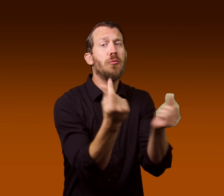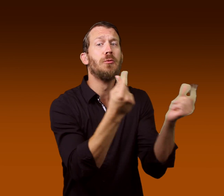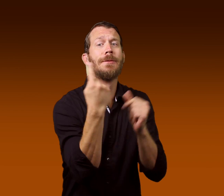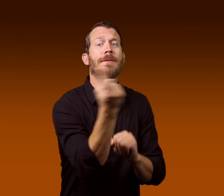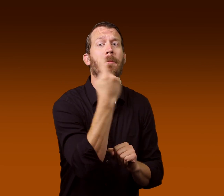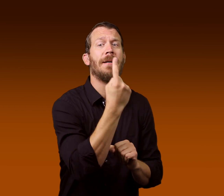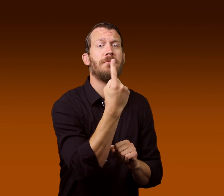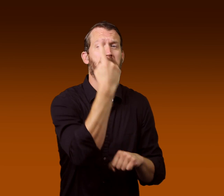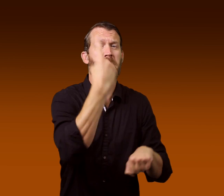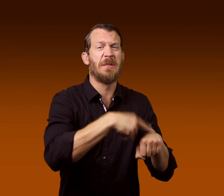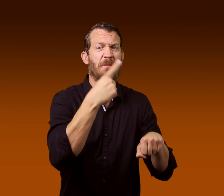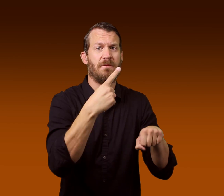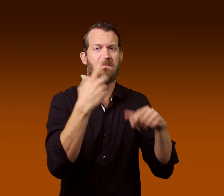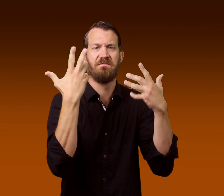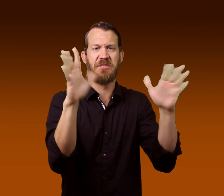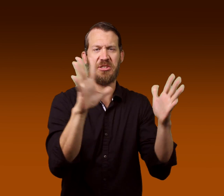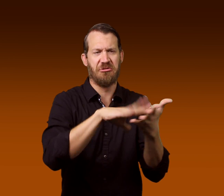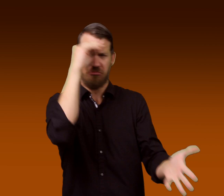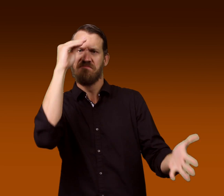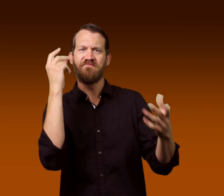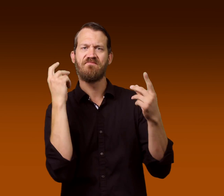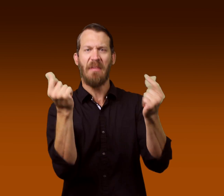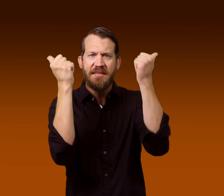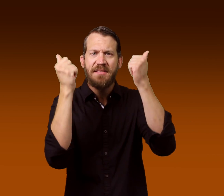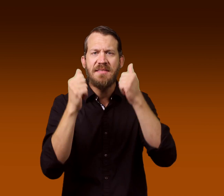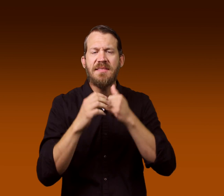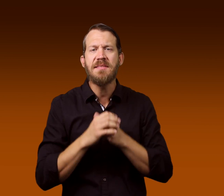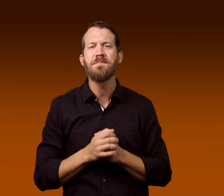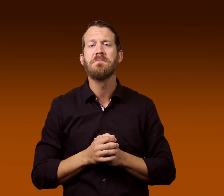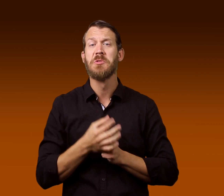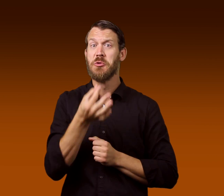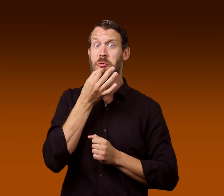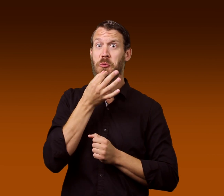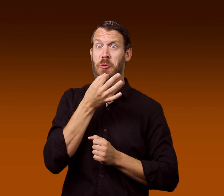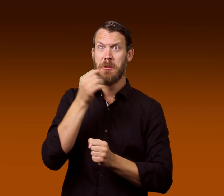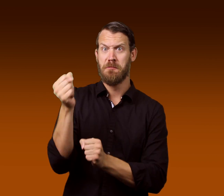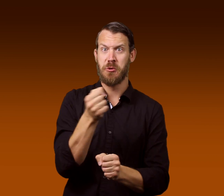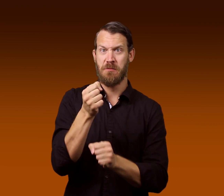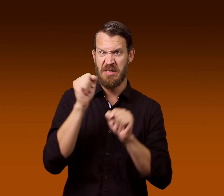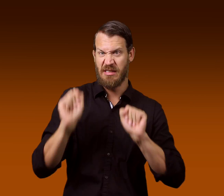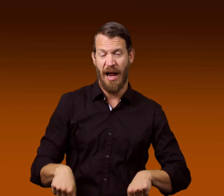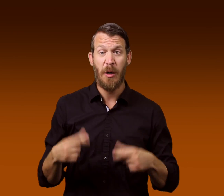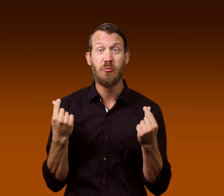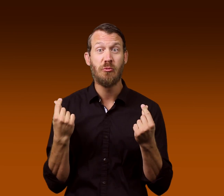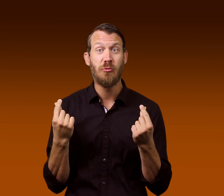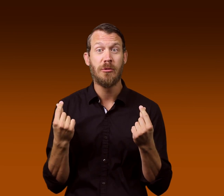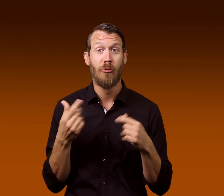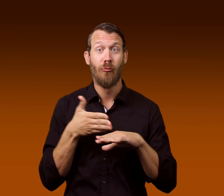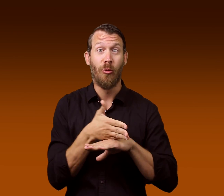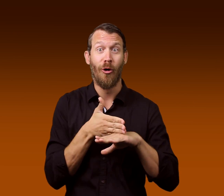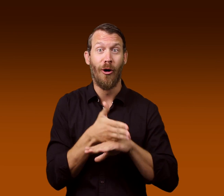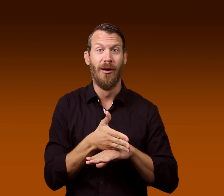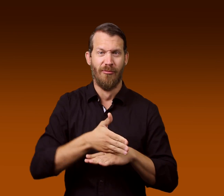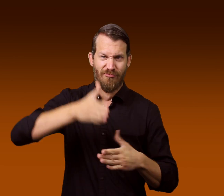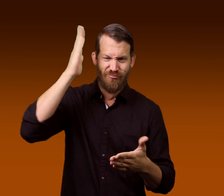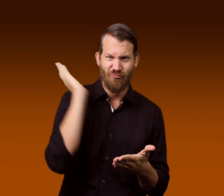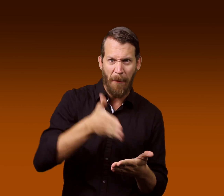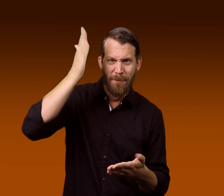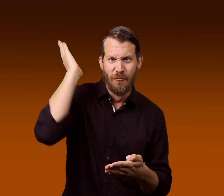She needed to show it how to do something only once. Soon the broom could chop wood and fetch